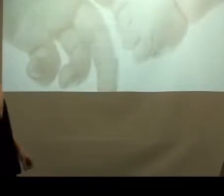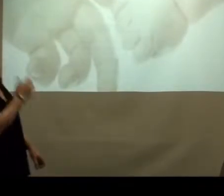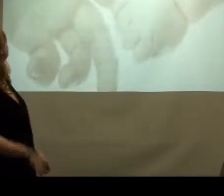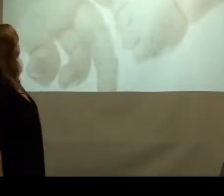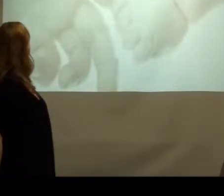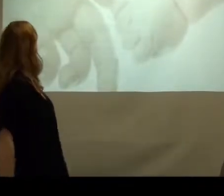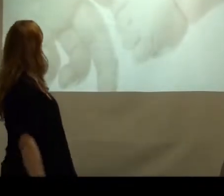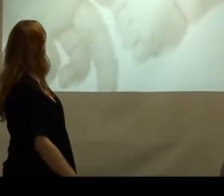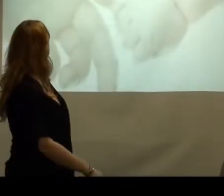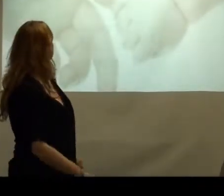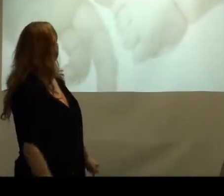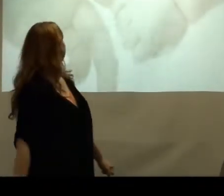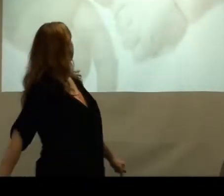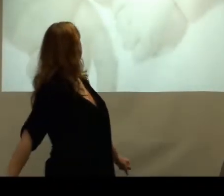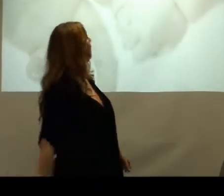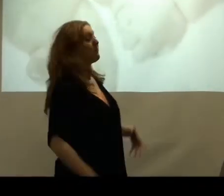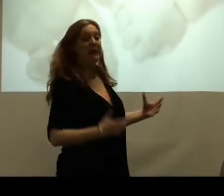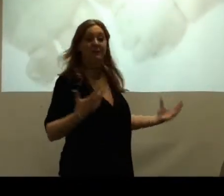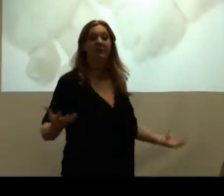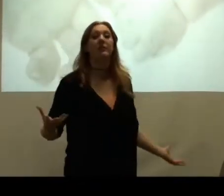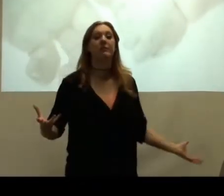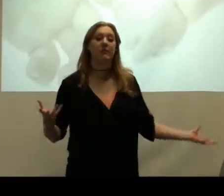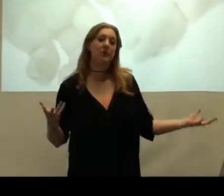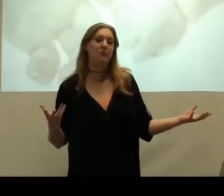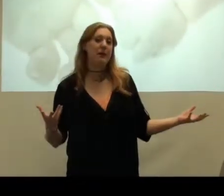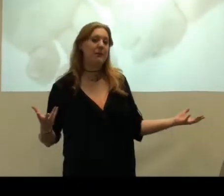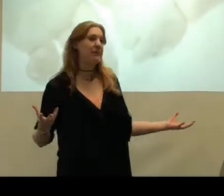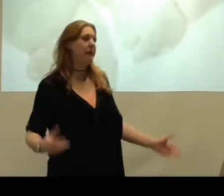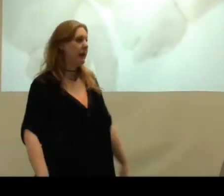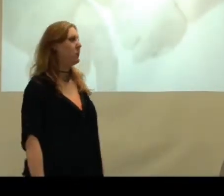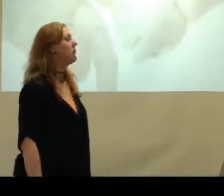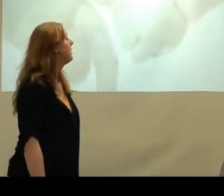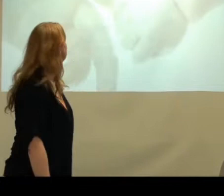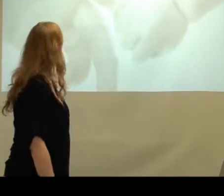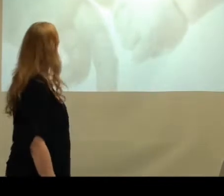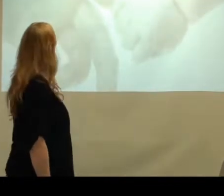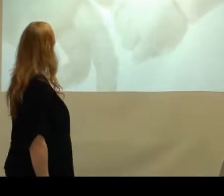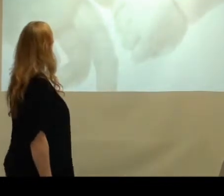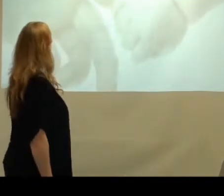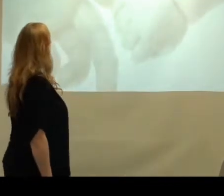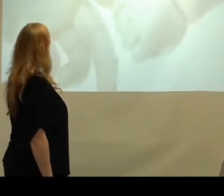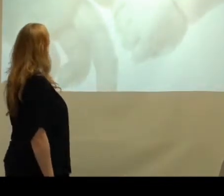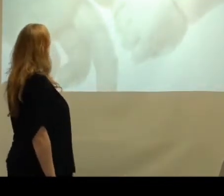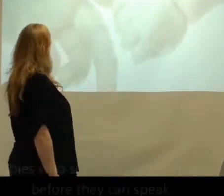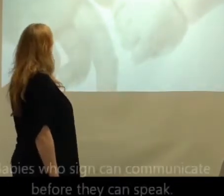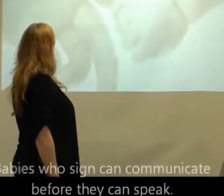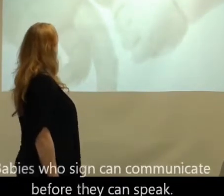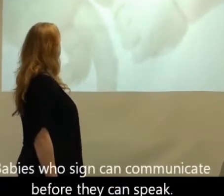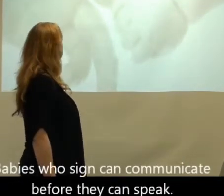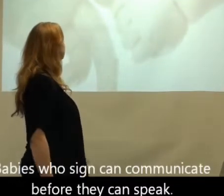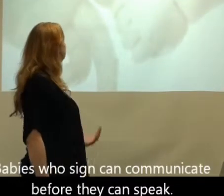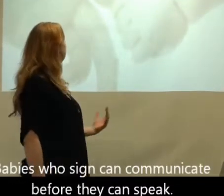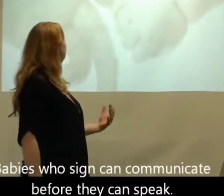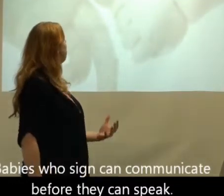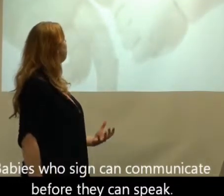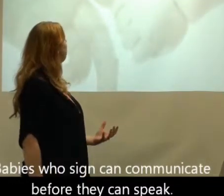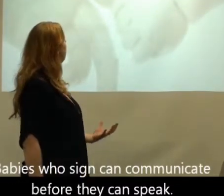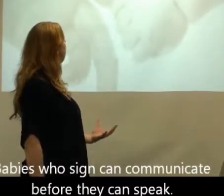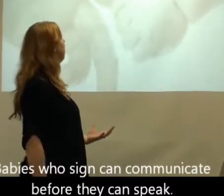Okay, the benefits of baby sign language. Babies who sign can communicate before they can